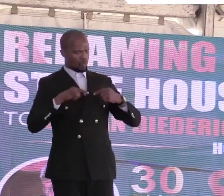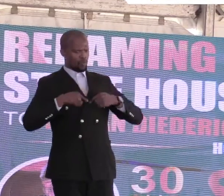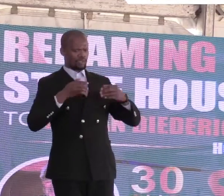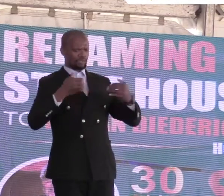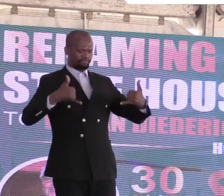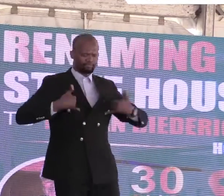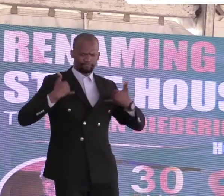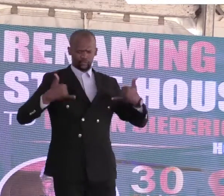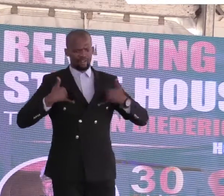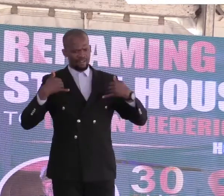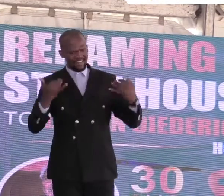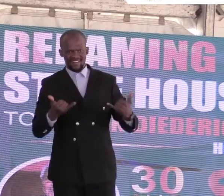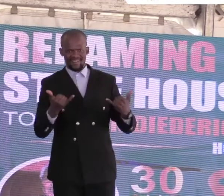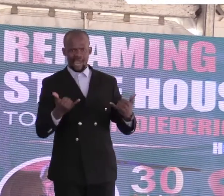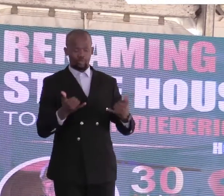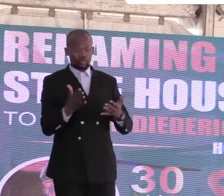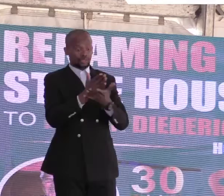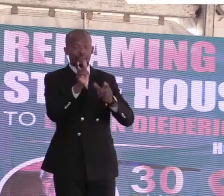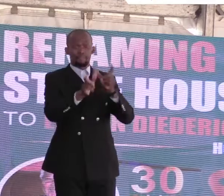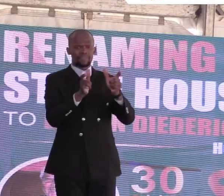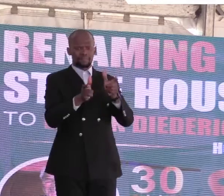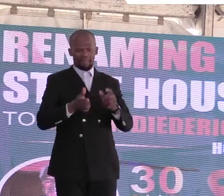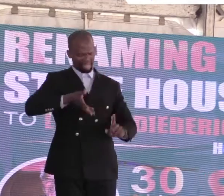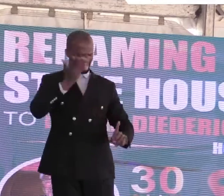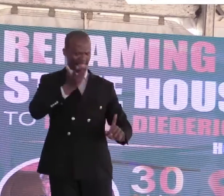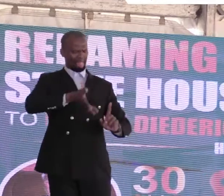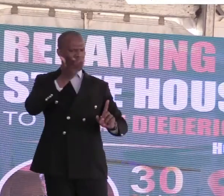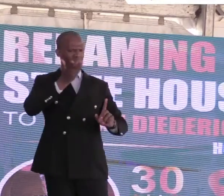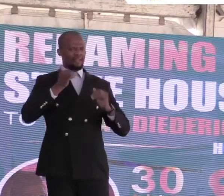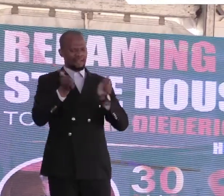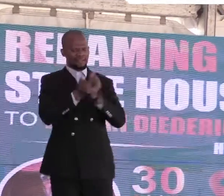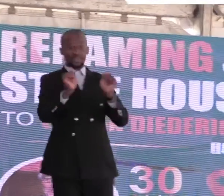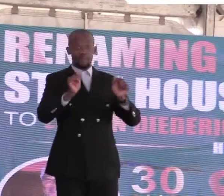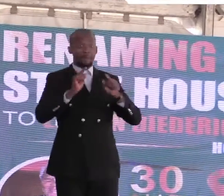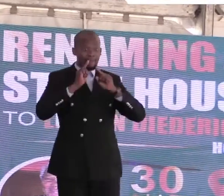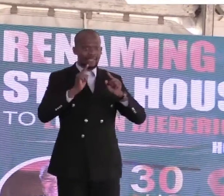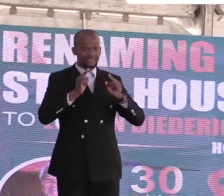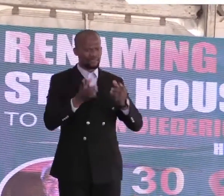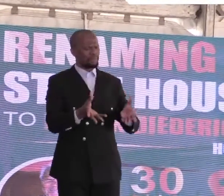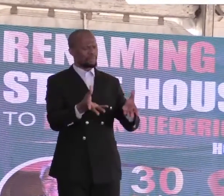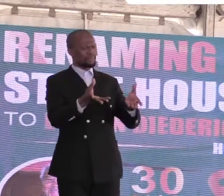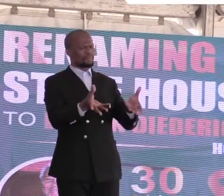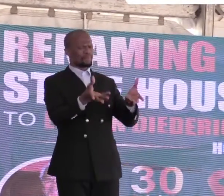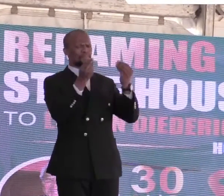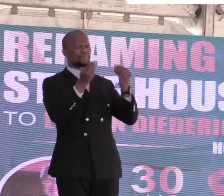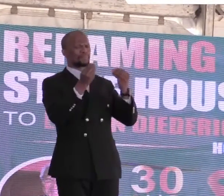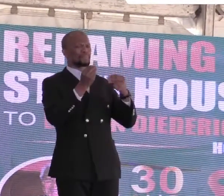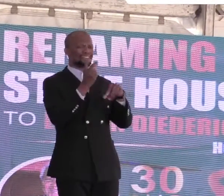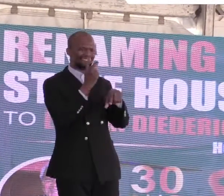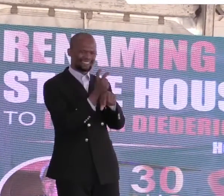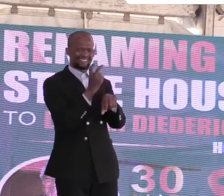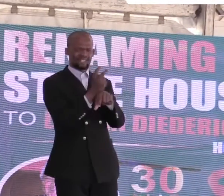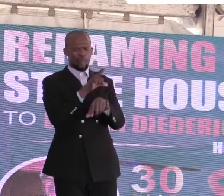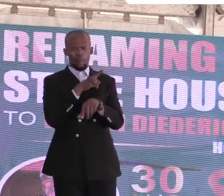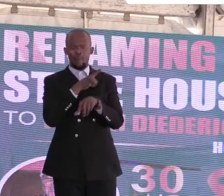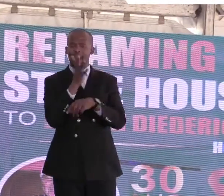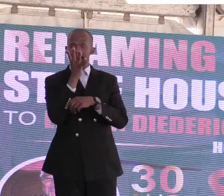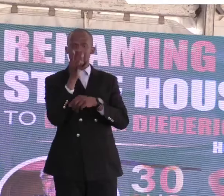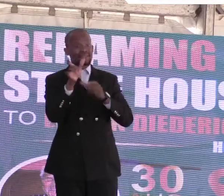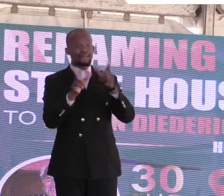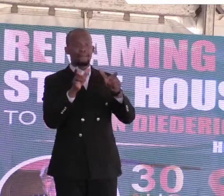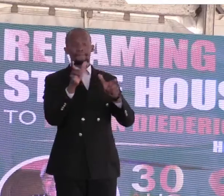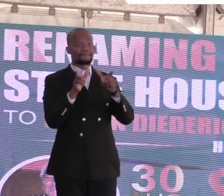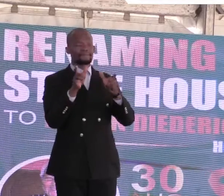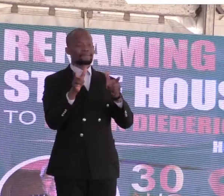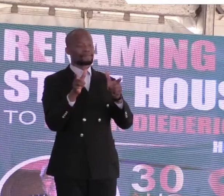today, which some of us take it for granted, was hard-won because many people paid